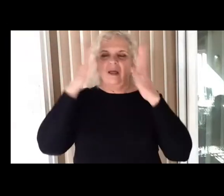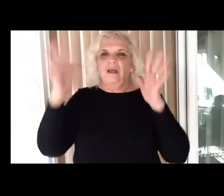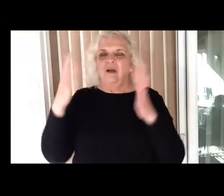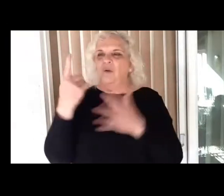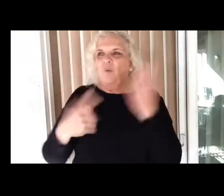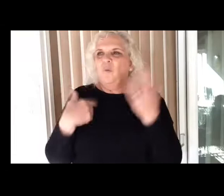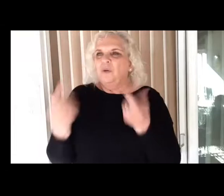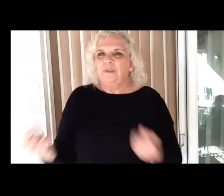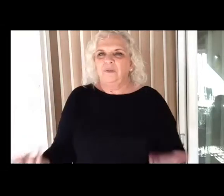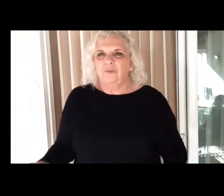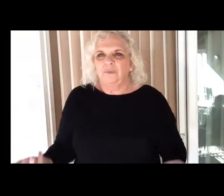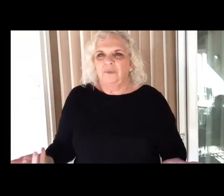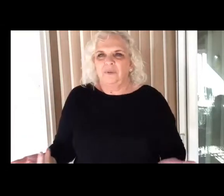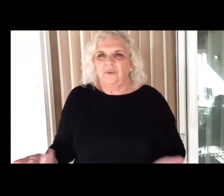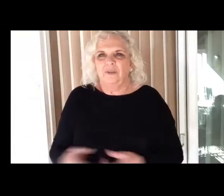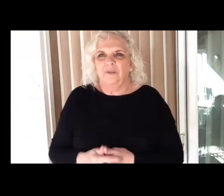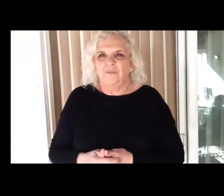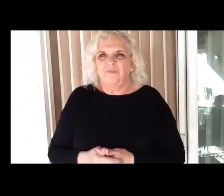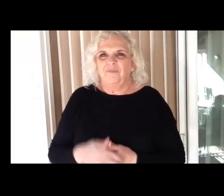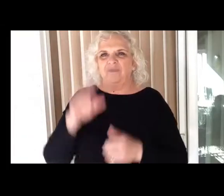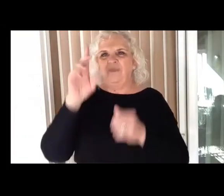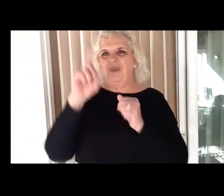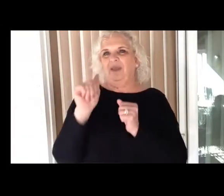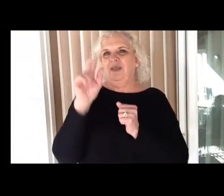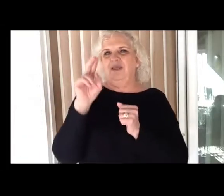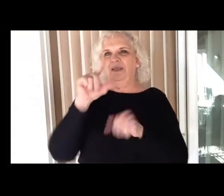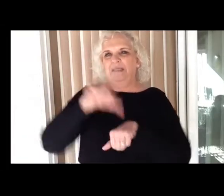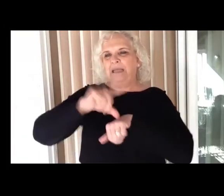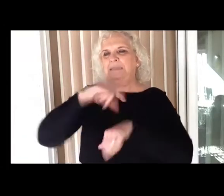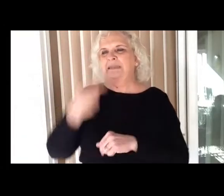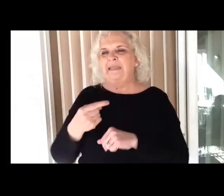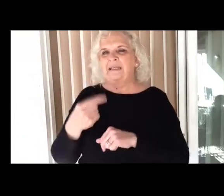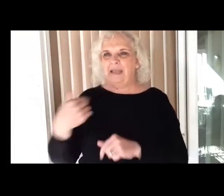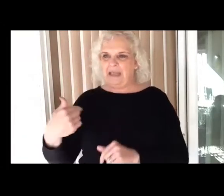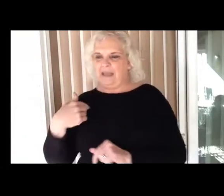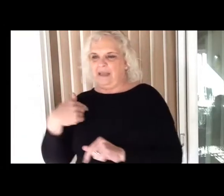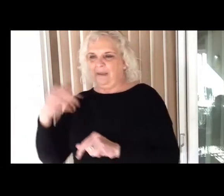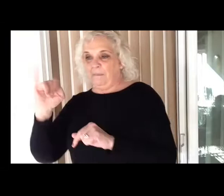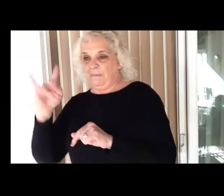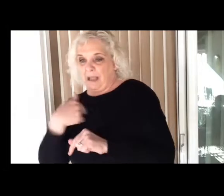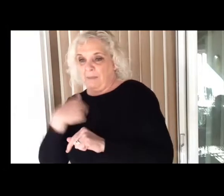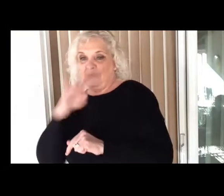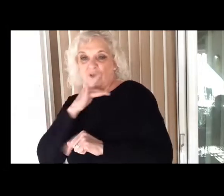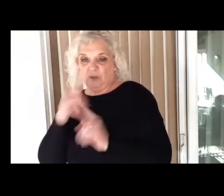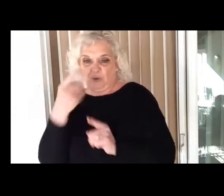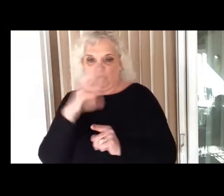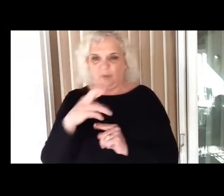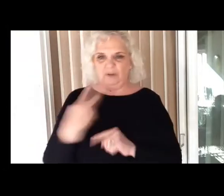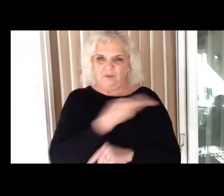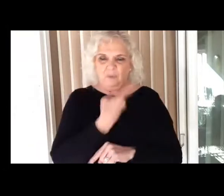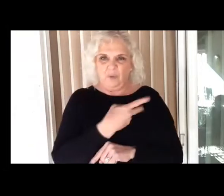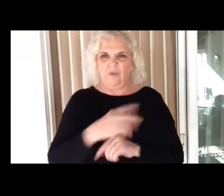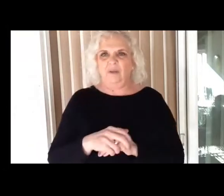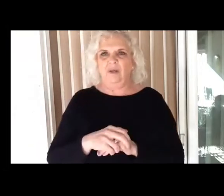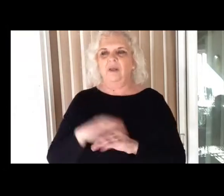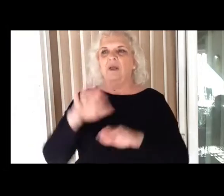do." And Danny is talking to her, and I'm talking to her. And we finally